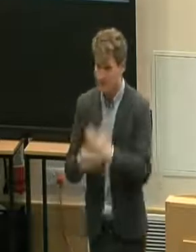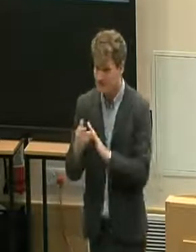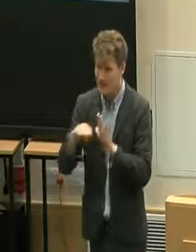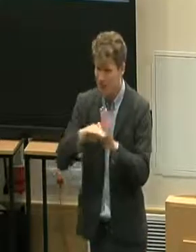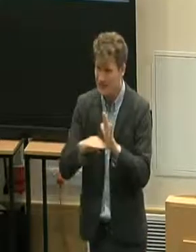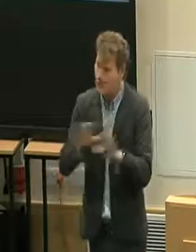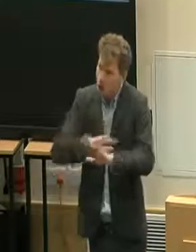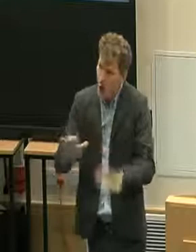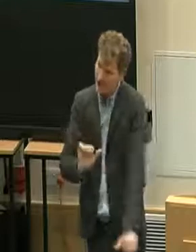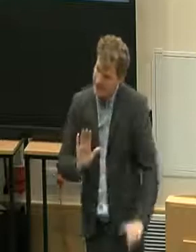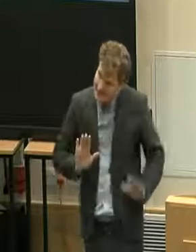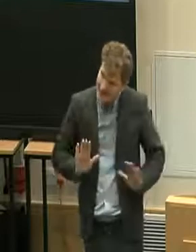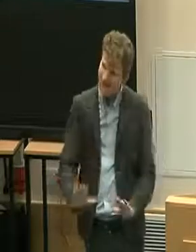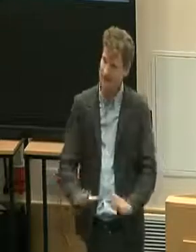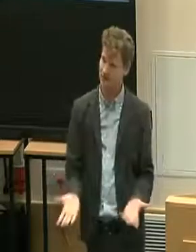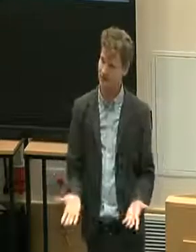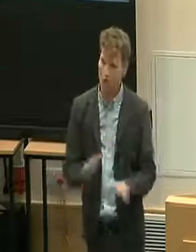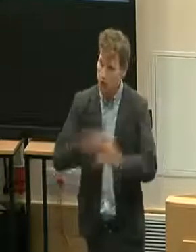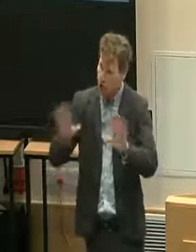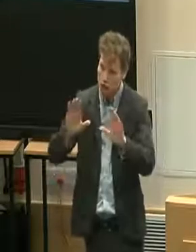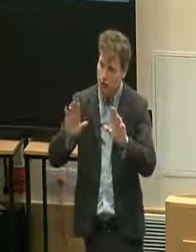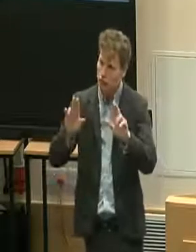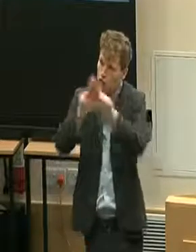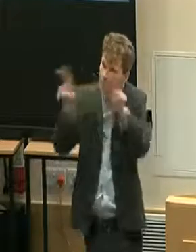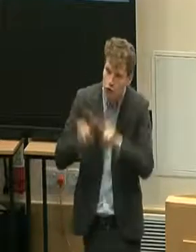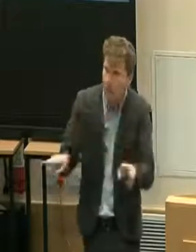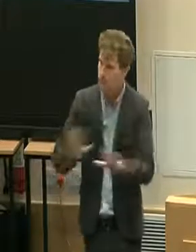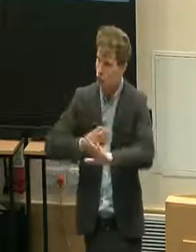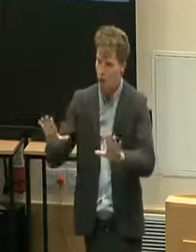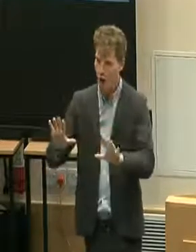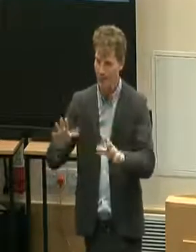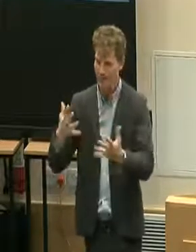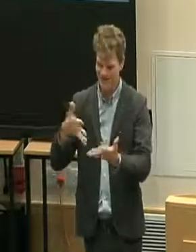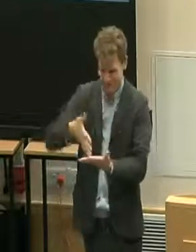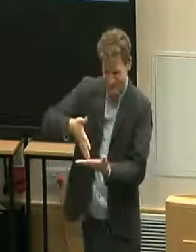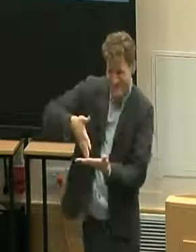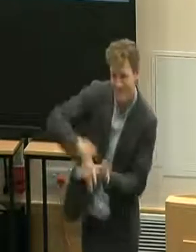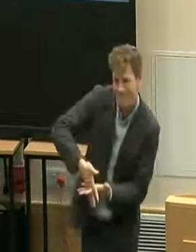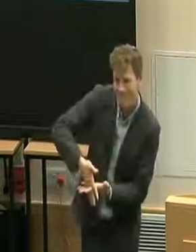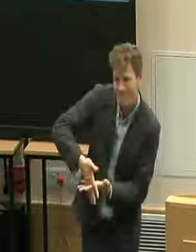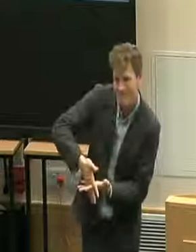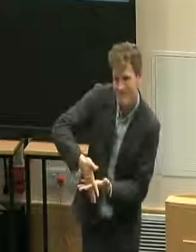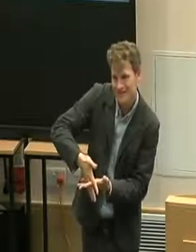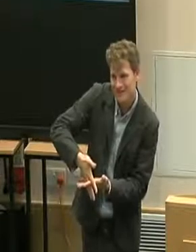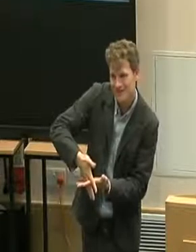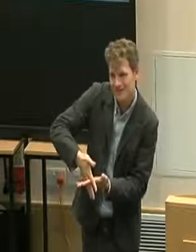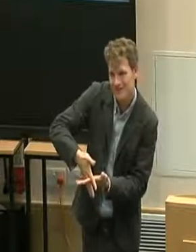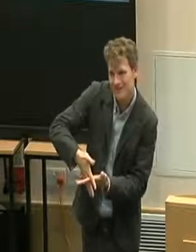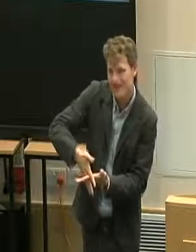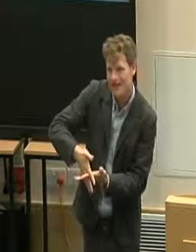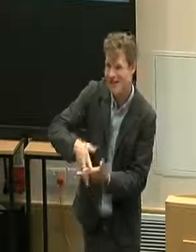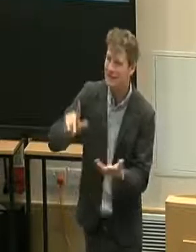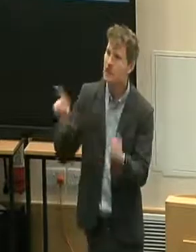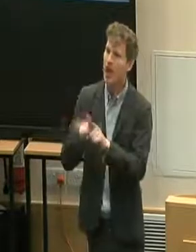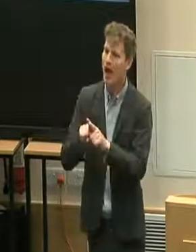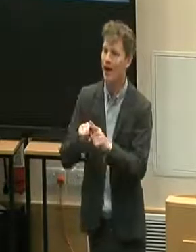not universal, it is not designed in a way which integrates it completely with the policy of the rest of